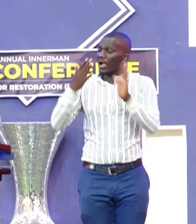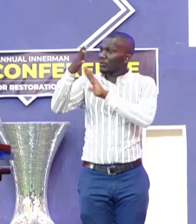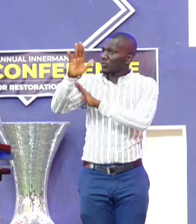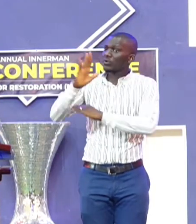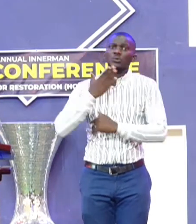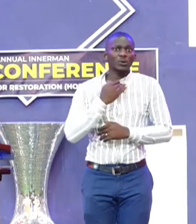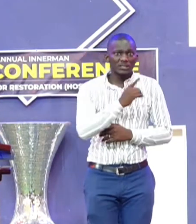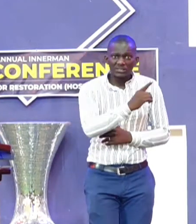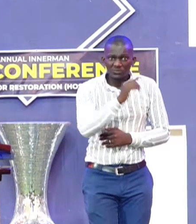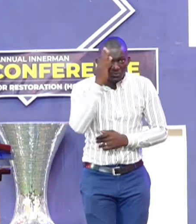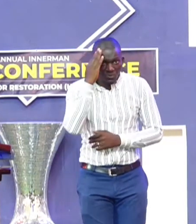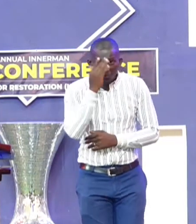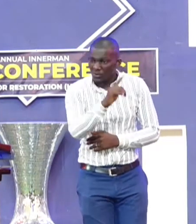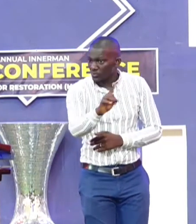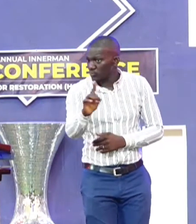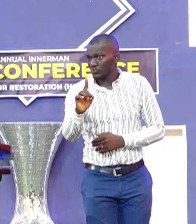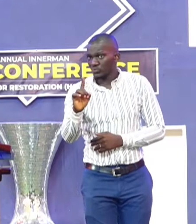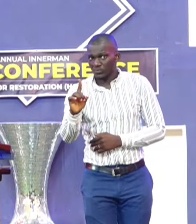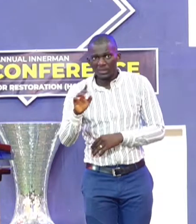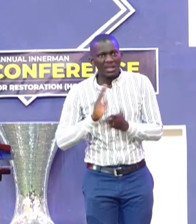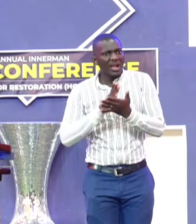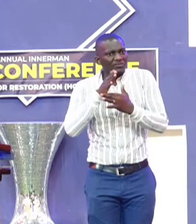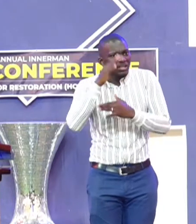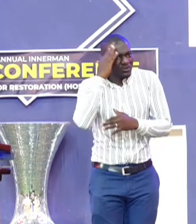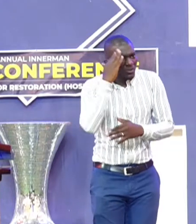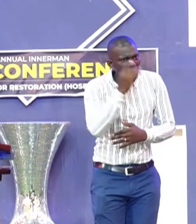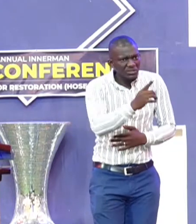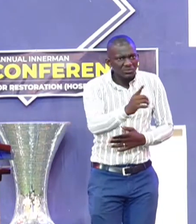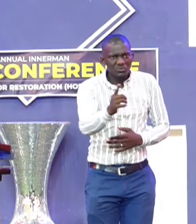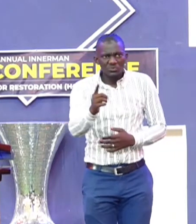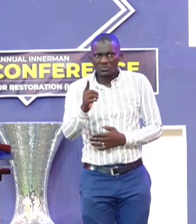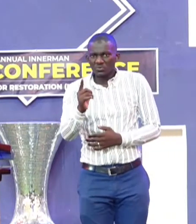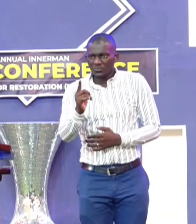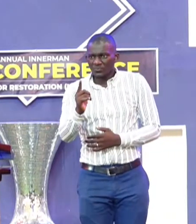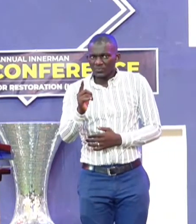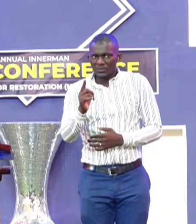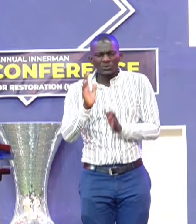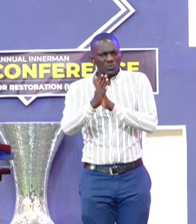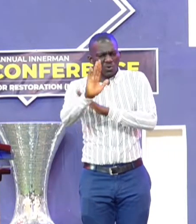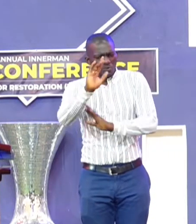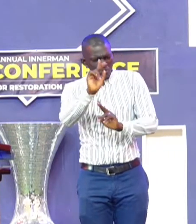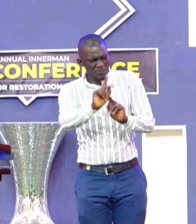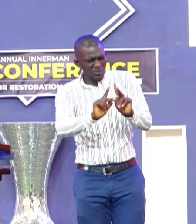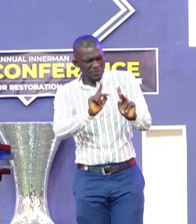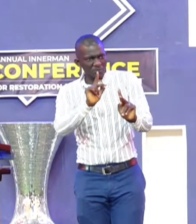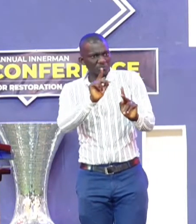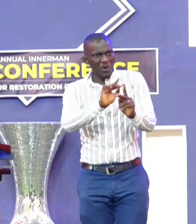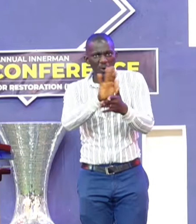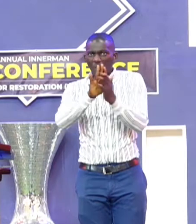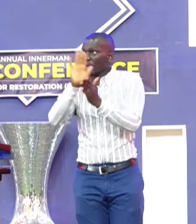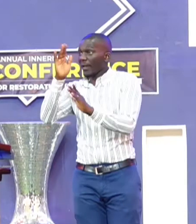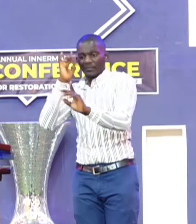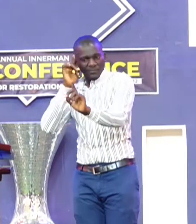okumanya. But he wanted to know you. Bwamara okumanya. And after knowing you, alyoka akutuukirizeeko ebigendererwa bye. That